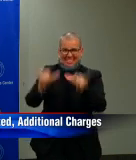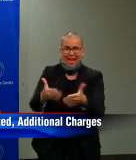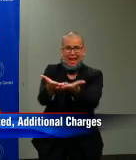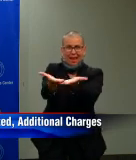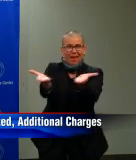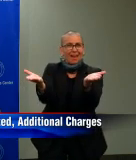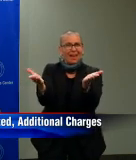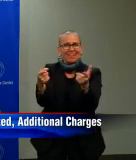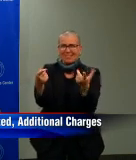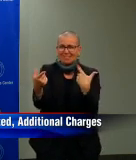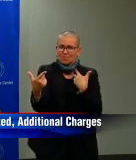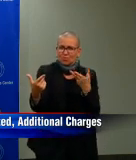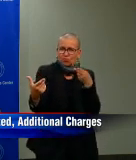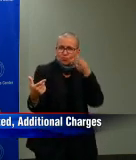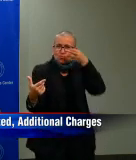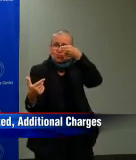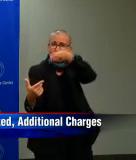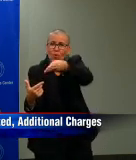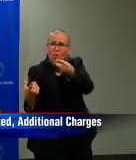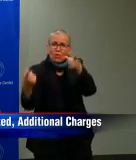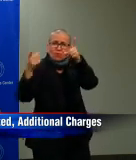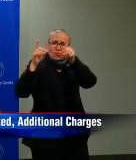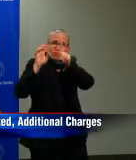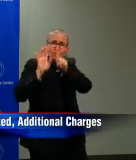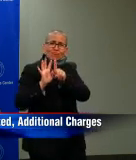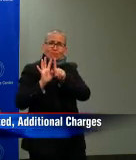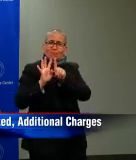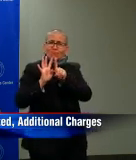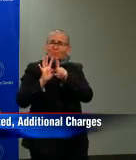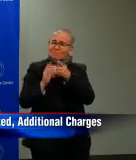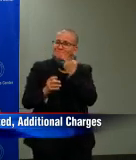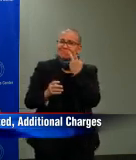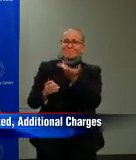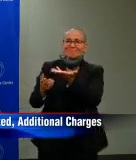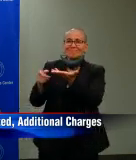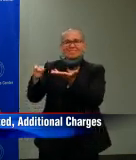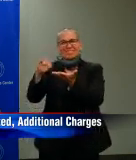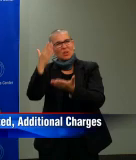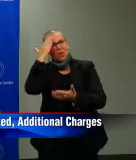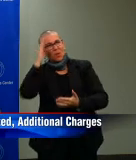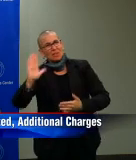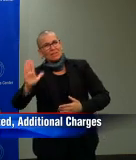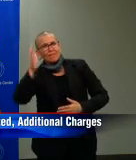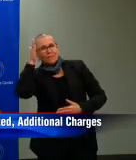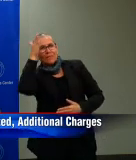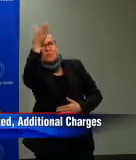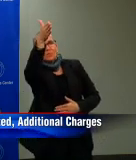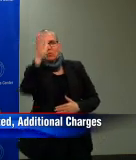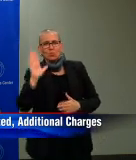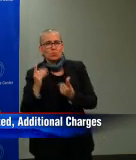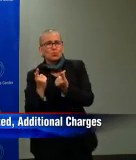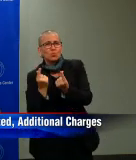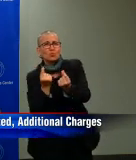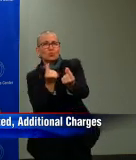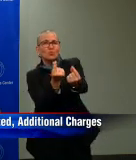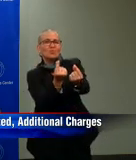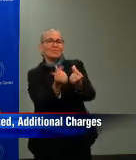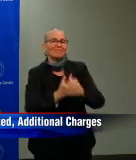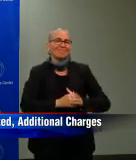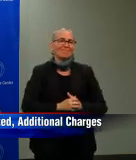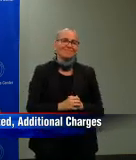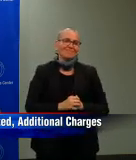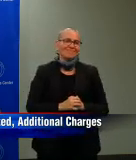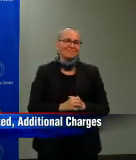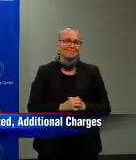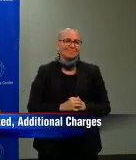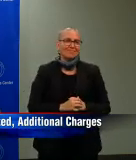how's he going to view the future and how are he going to see what we need to do. So generations have heard folks come